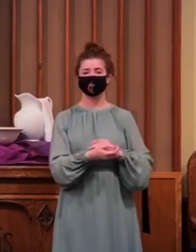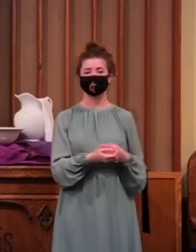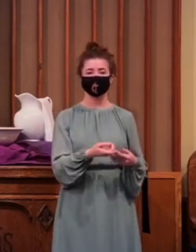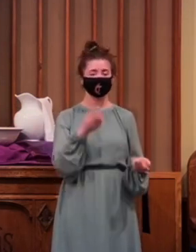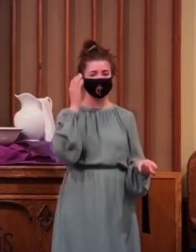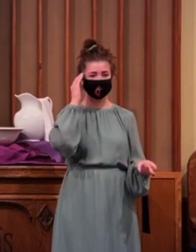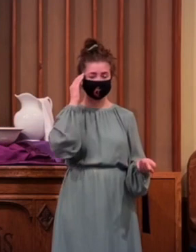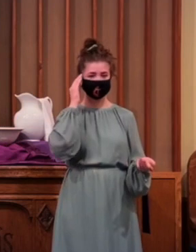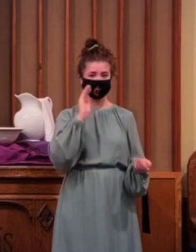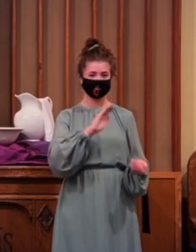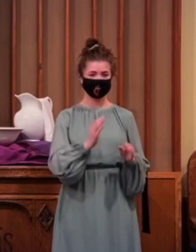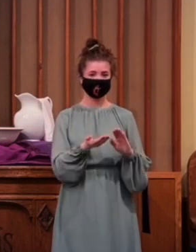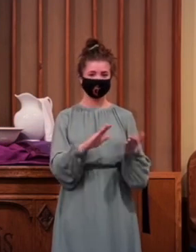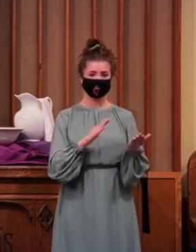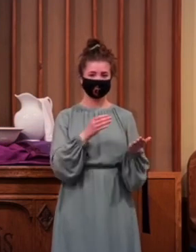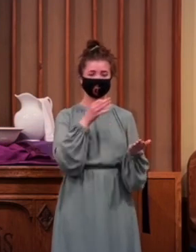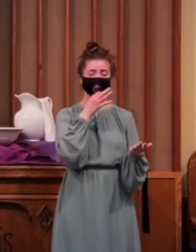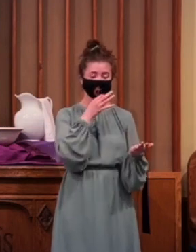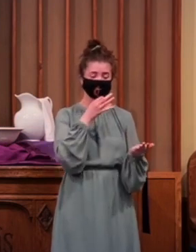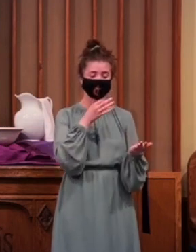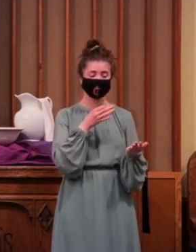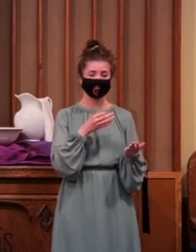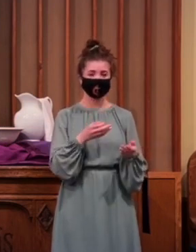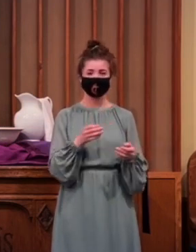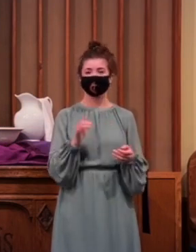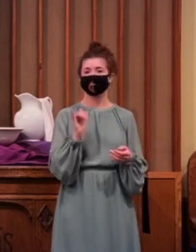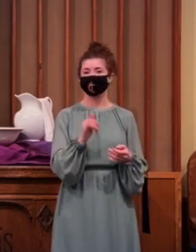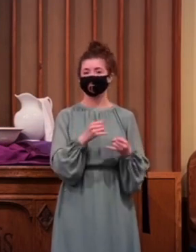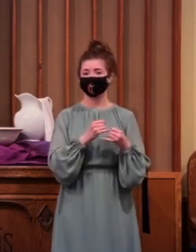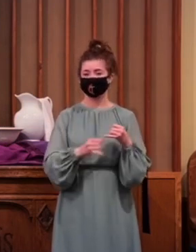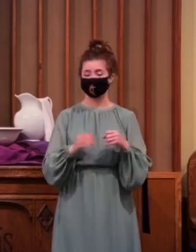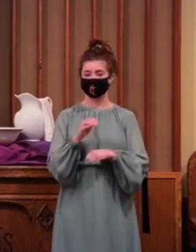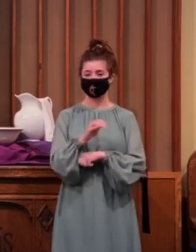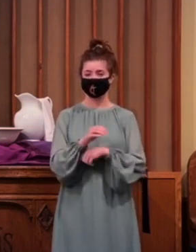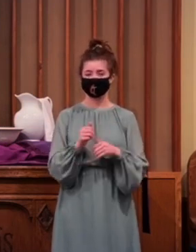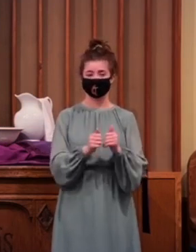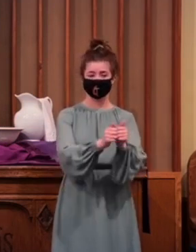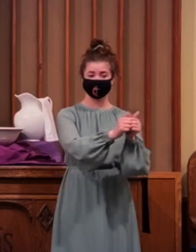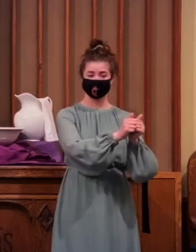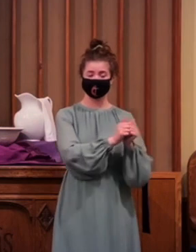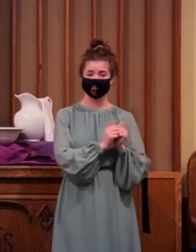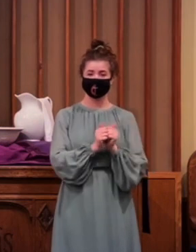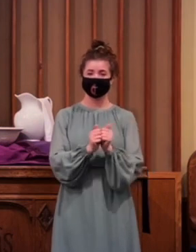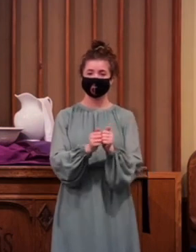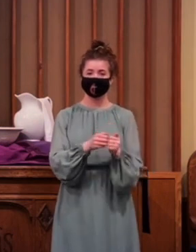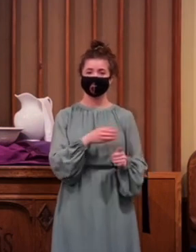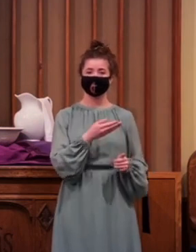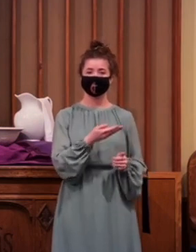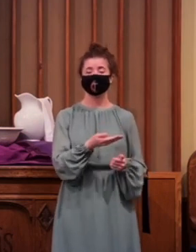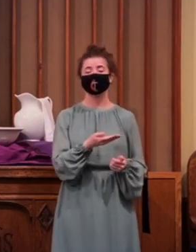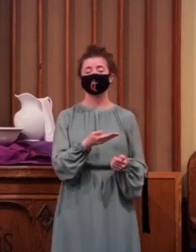his death was near, and so on that last night together with his disciples.